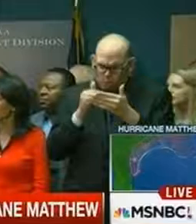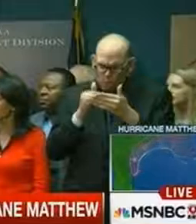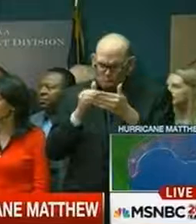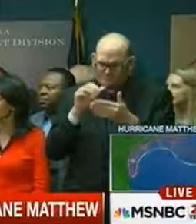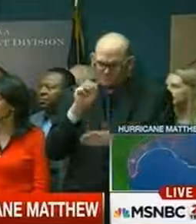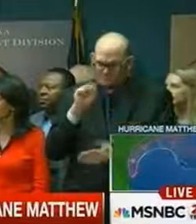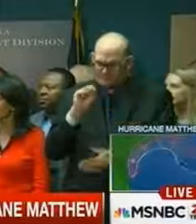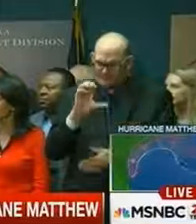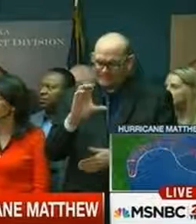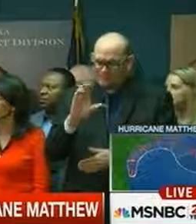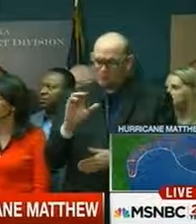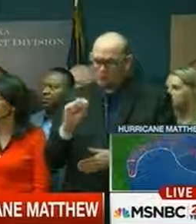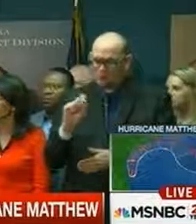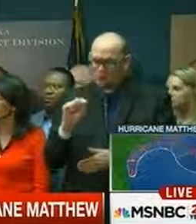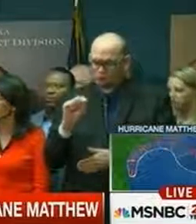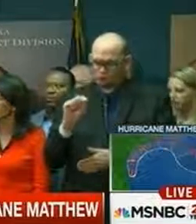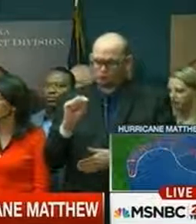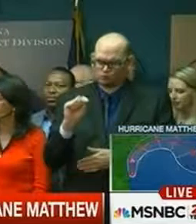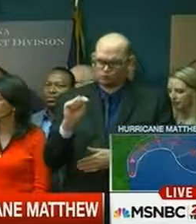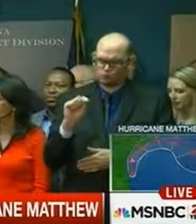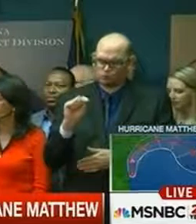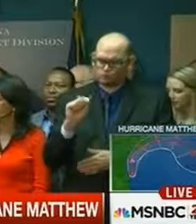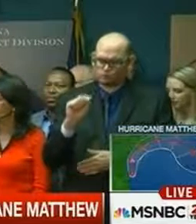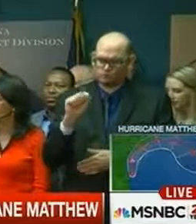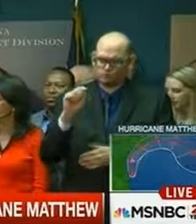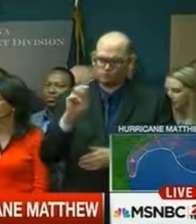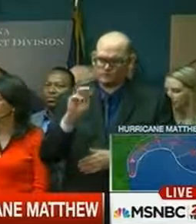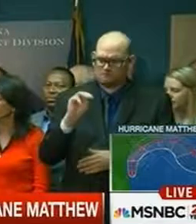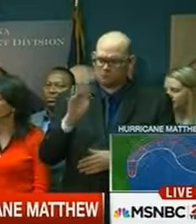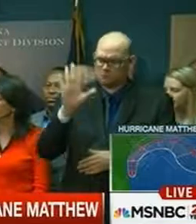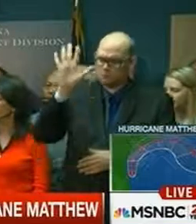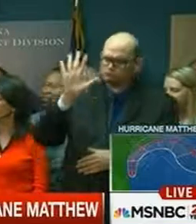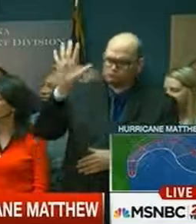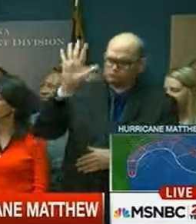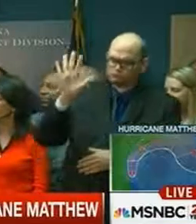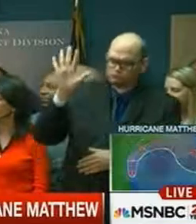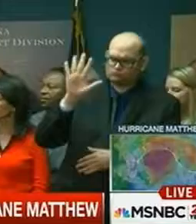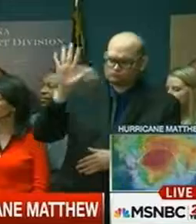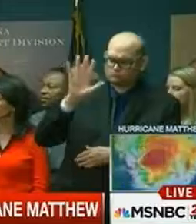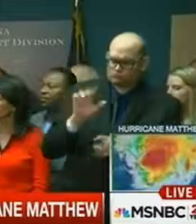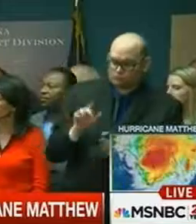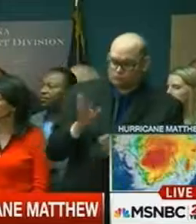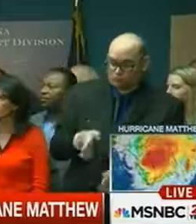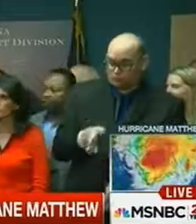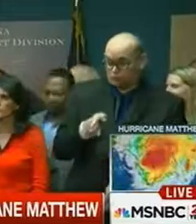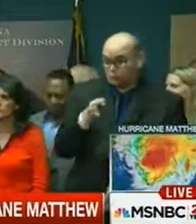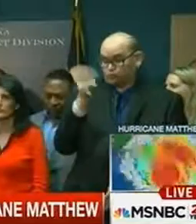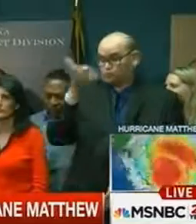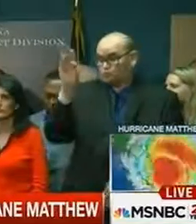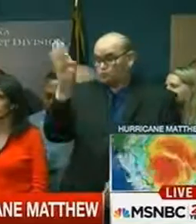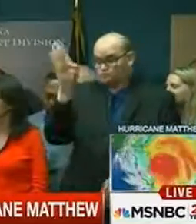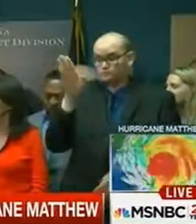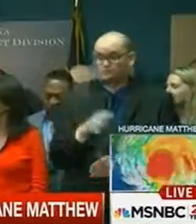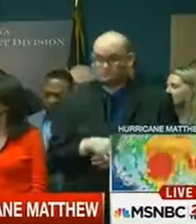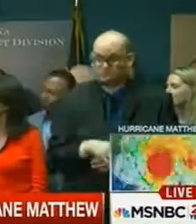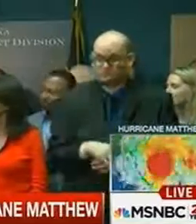well, so that's some cause for concern. The storm will start working up toward the South Carolina coast tonight. It's expected to